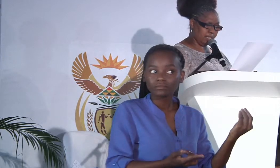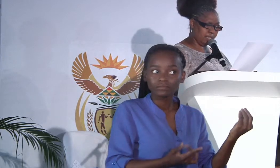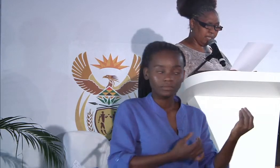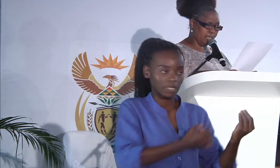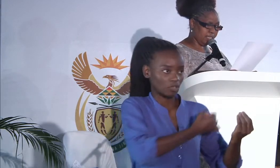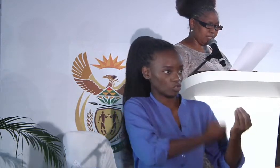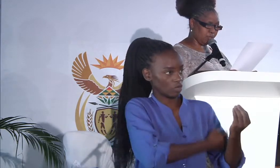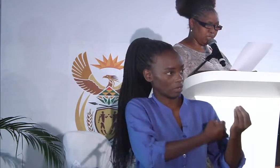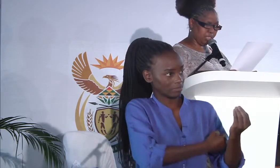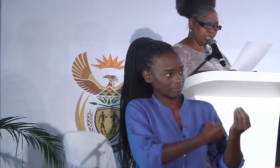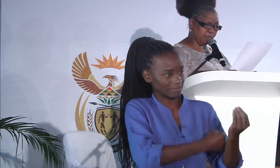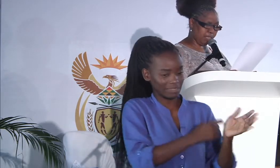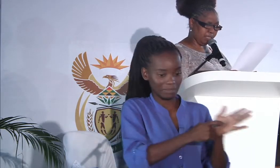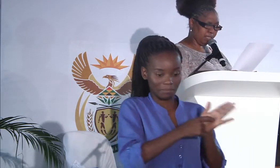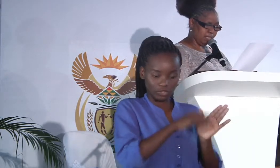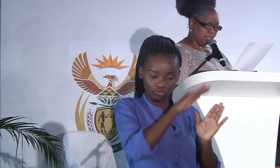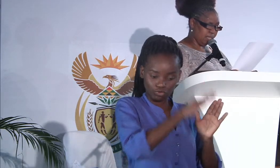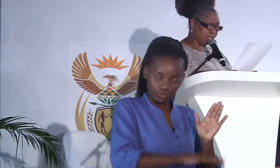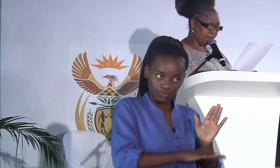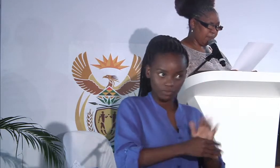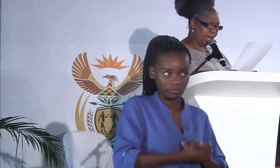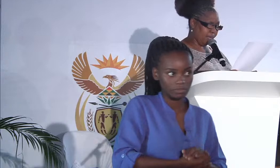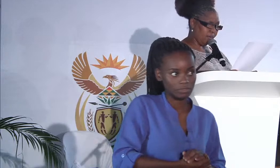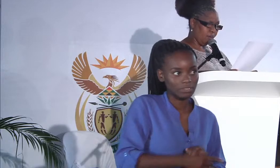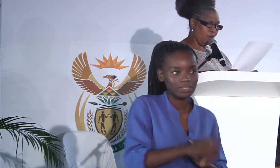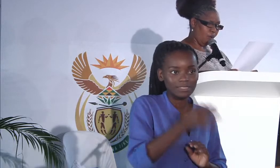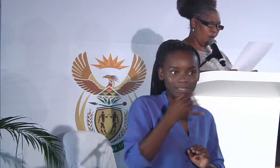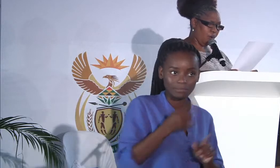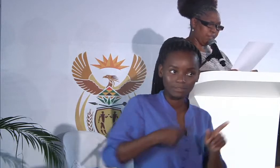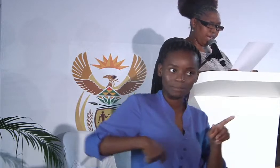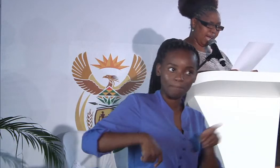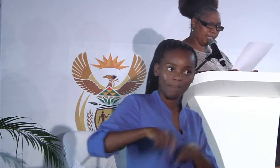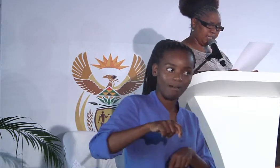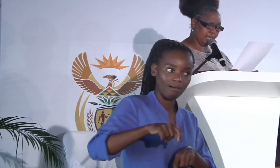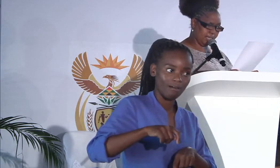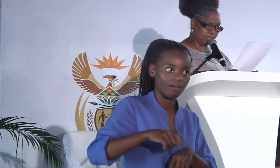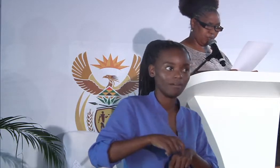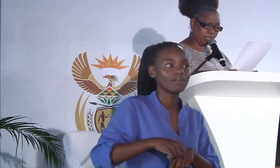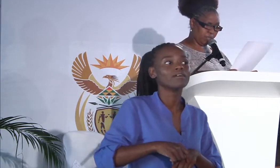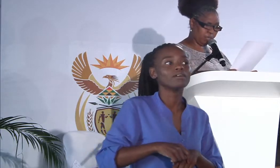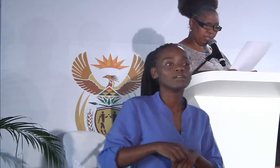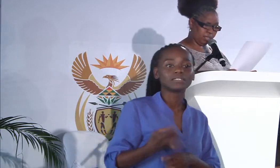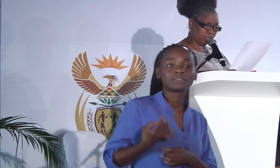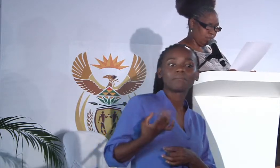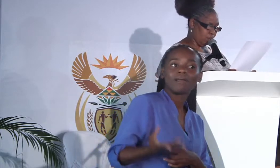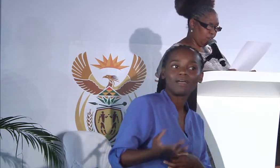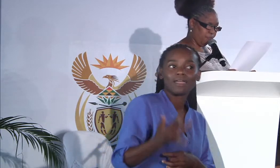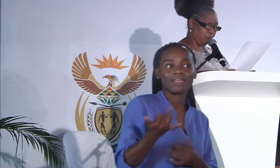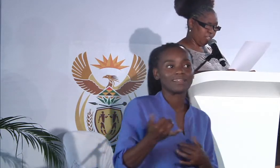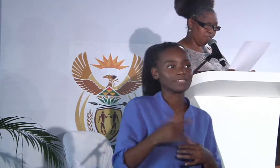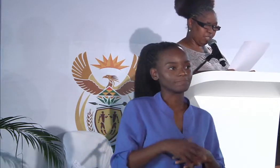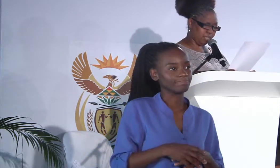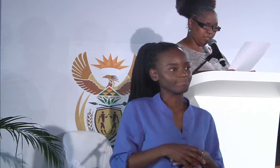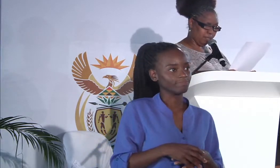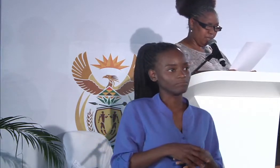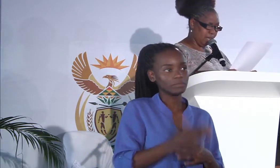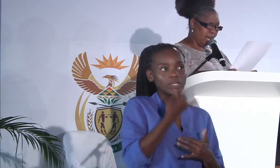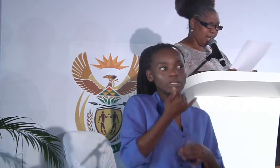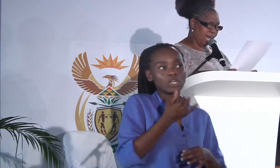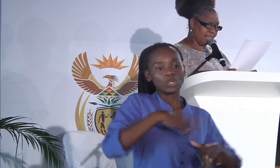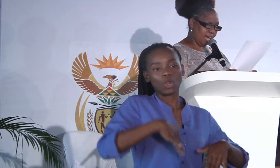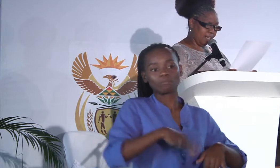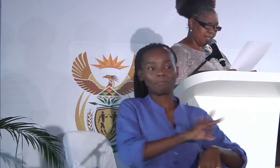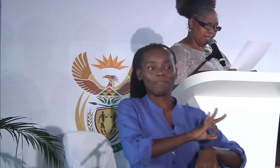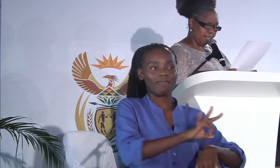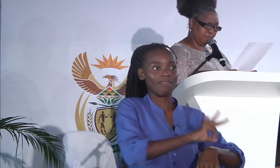demand, the supply, or the unintended consequences of prohibition.